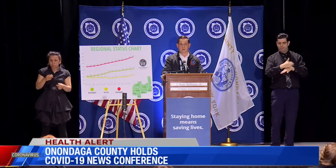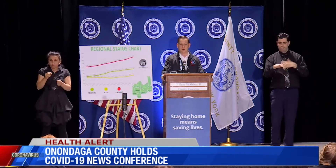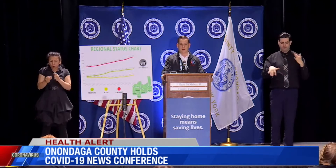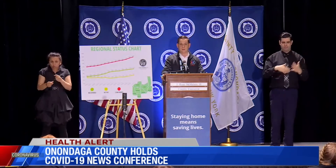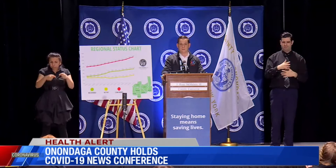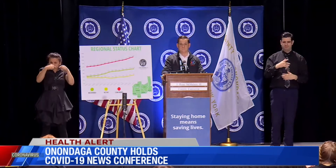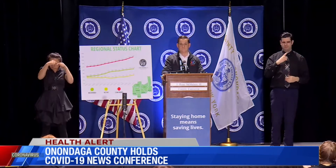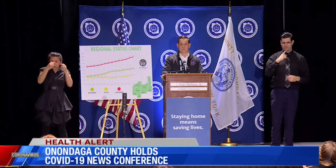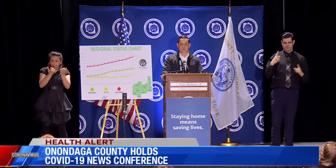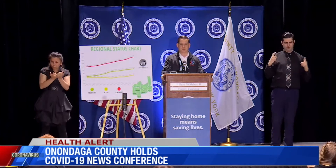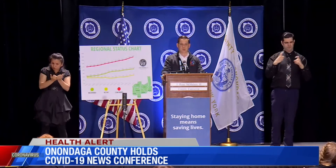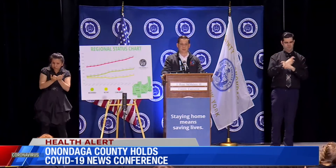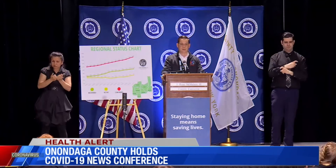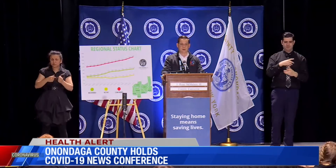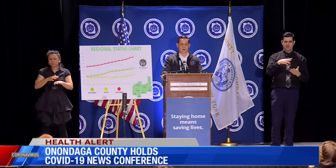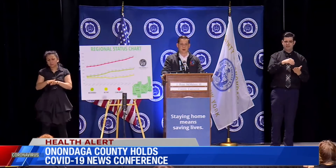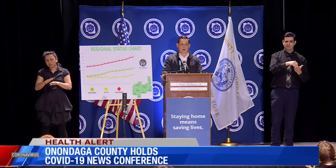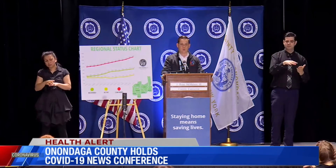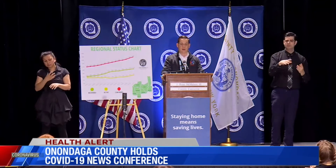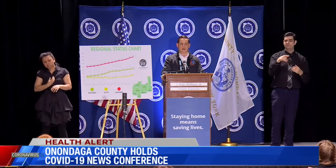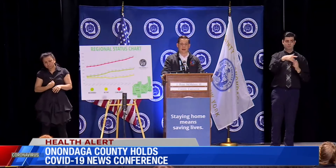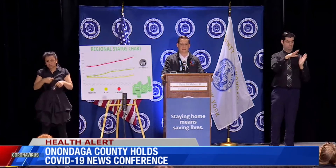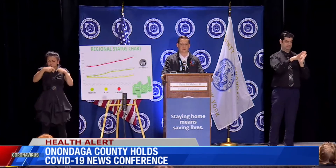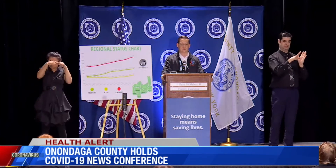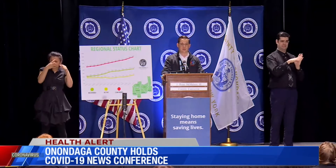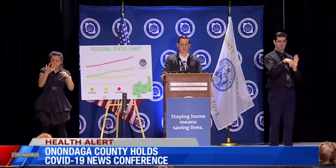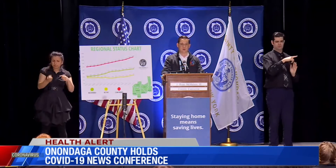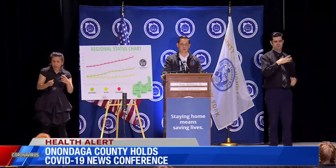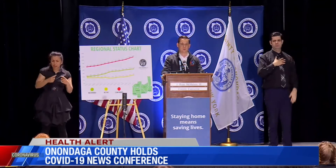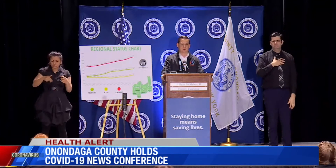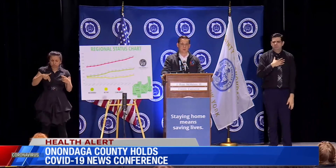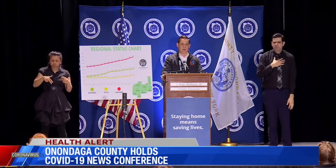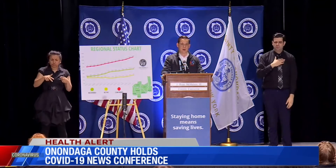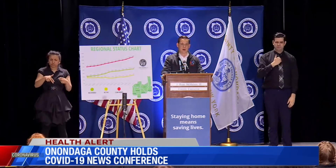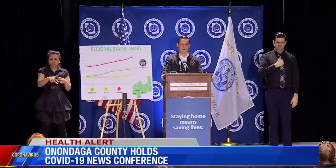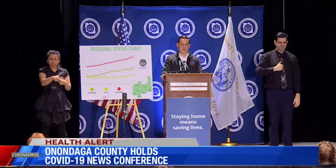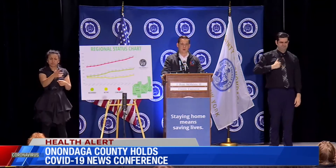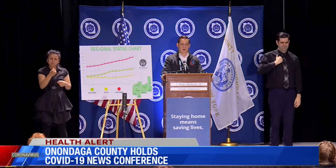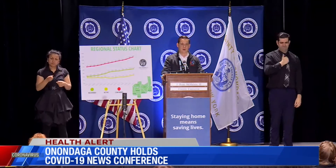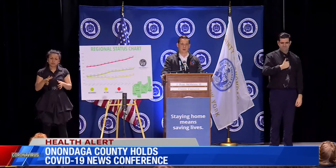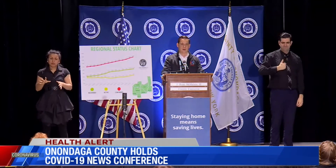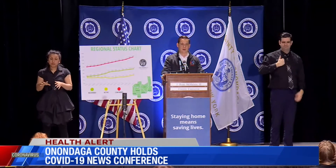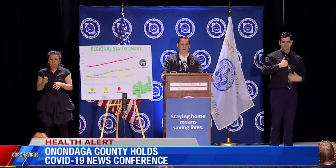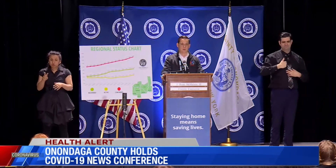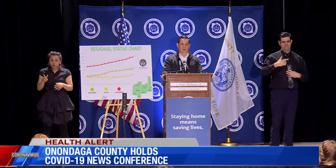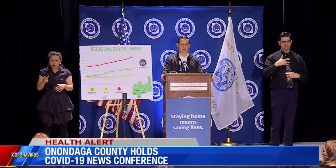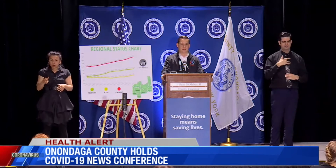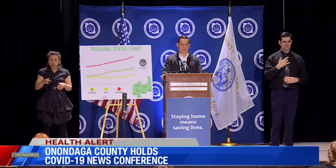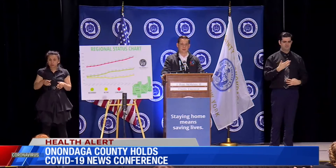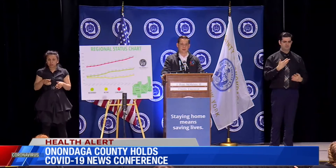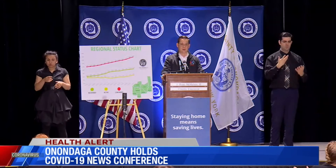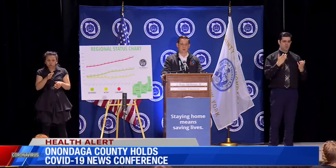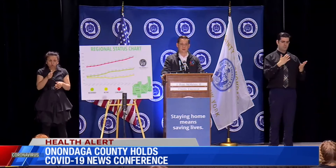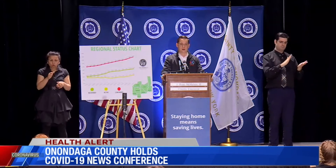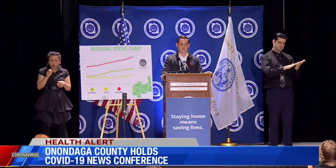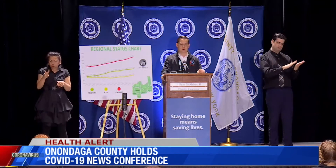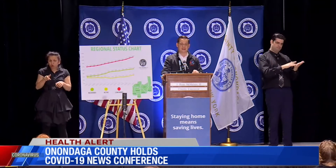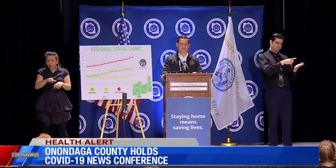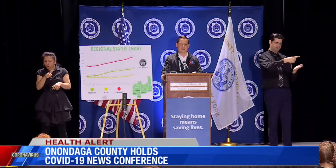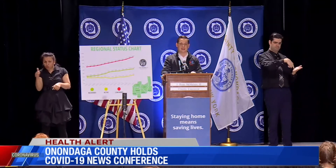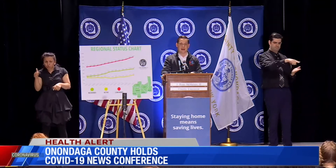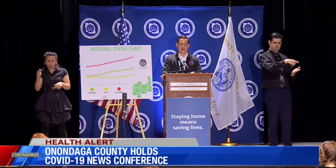we can especially recognize our seniors for really what